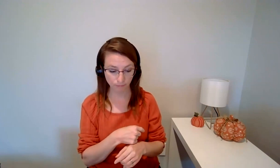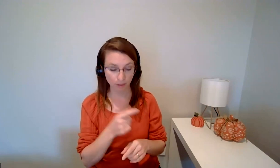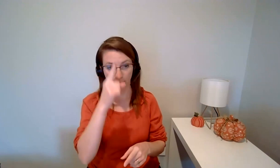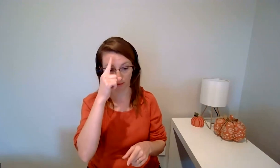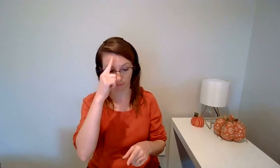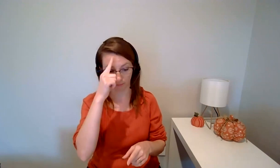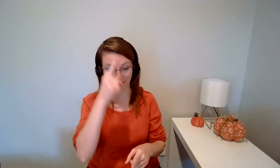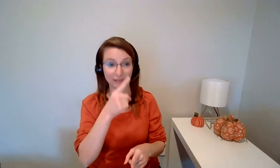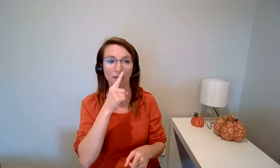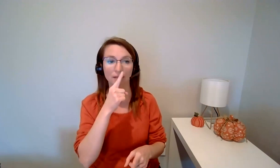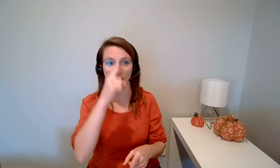um,